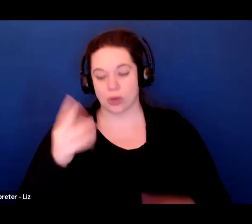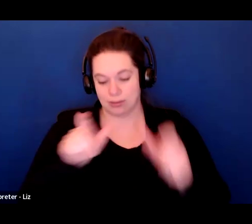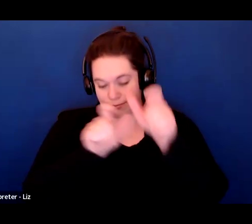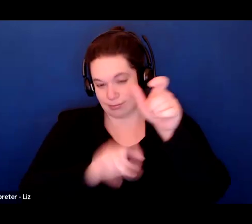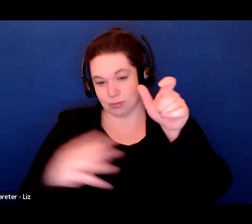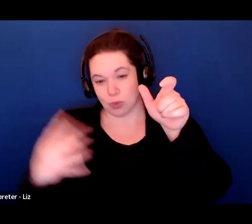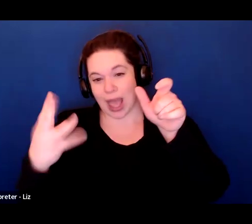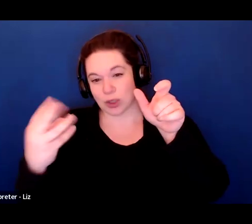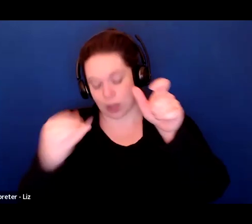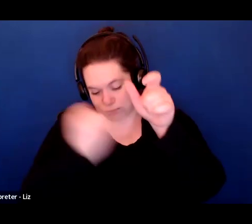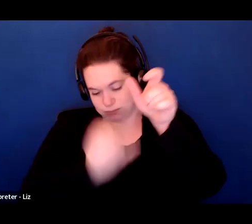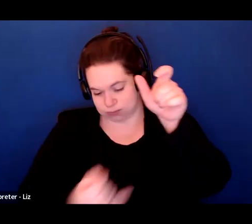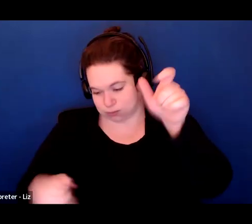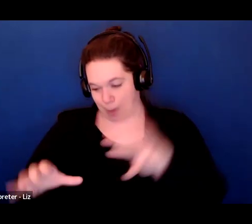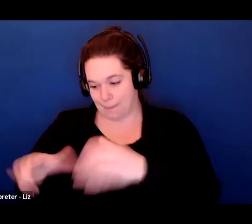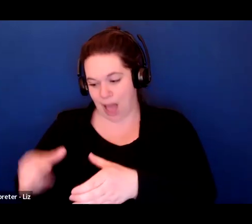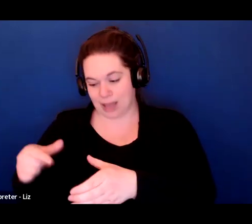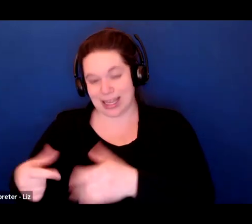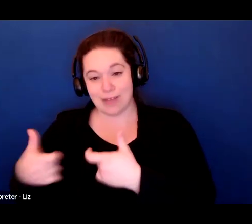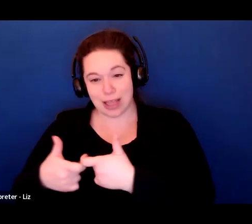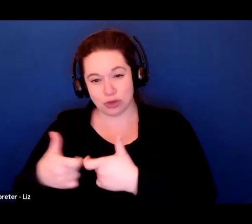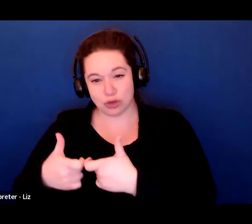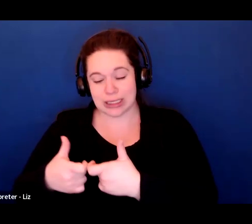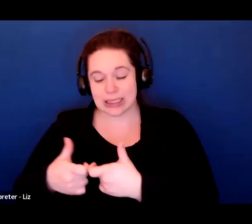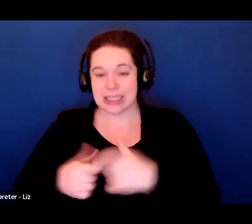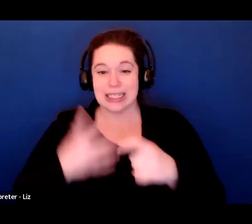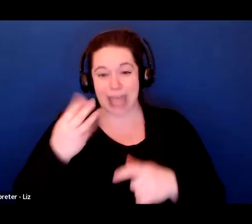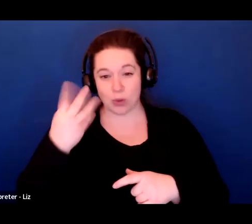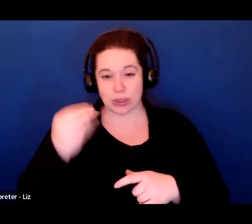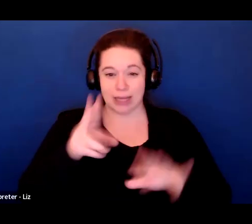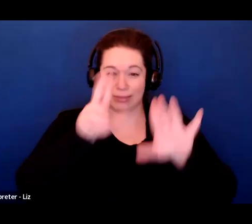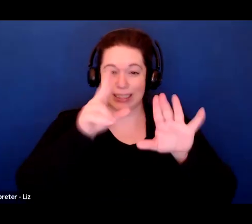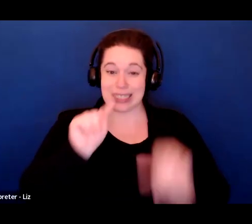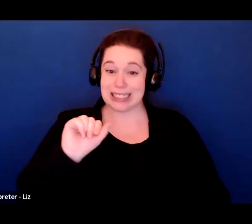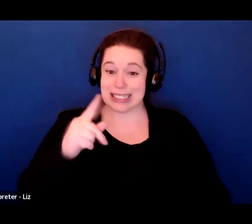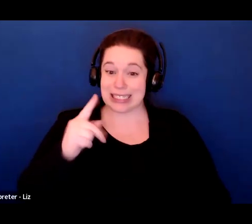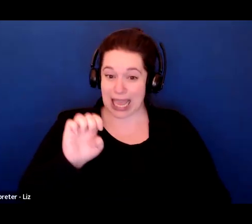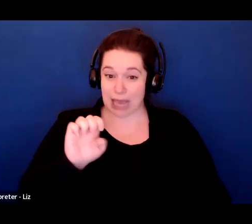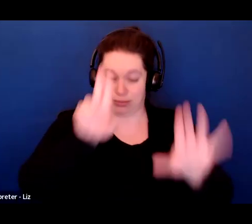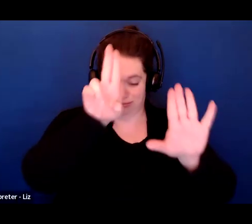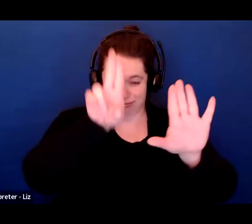that provides the electricity. So there's no surgery. It's just a tape with electrodes